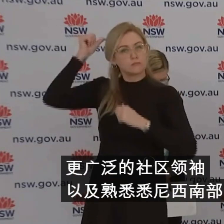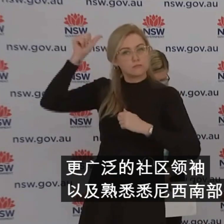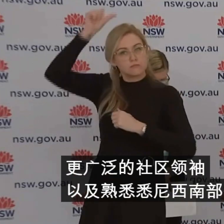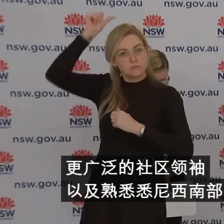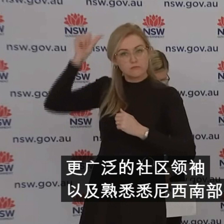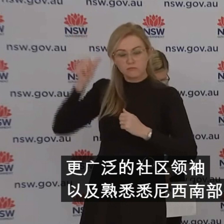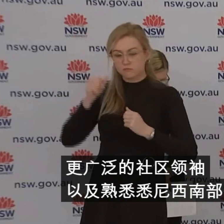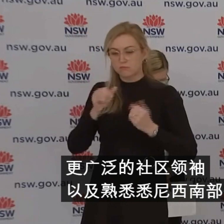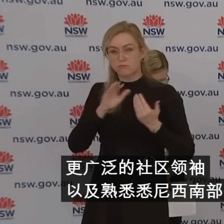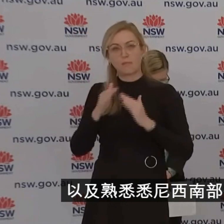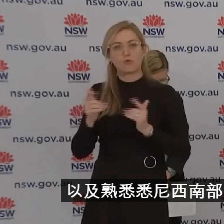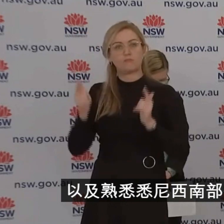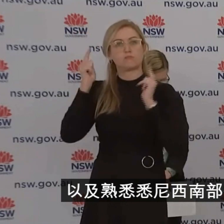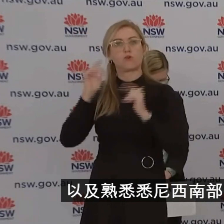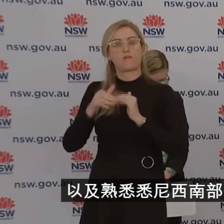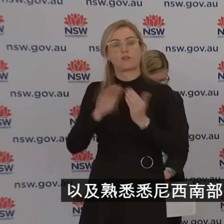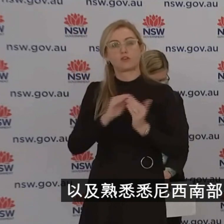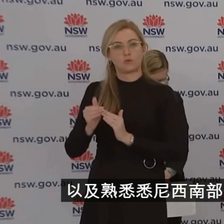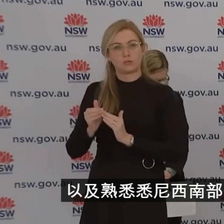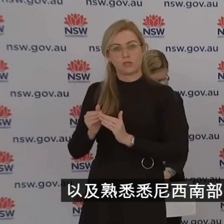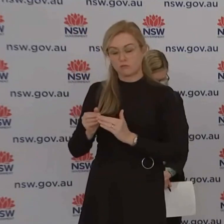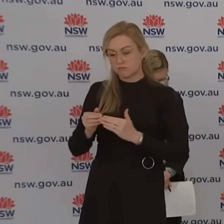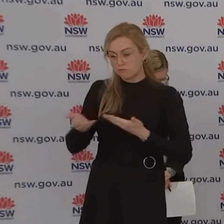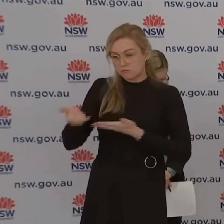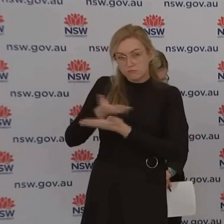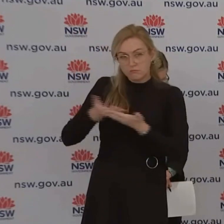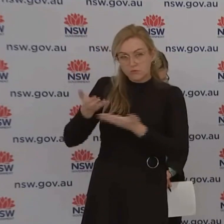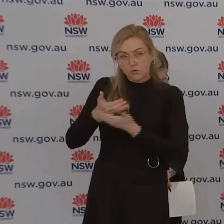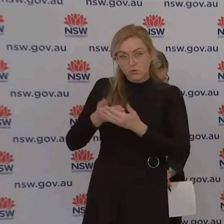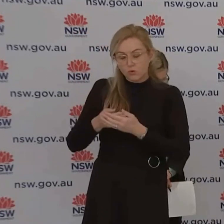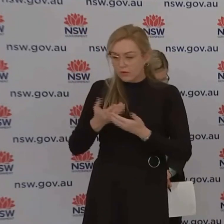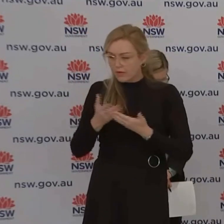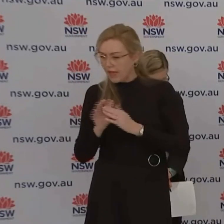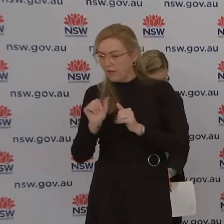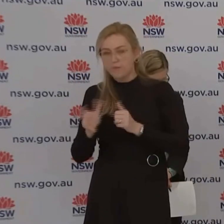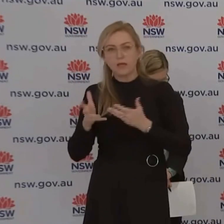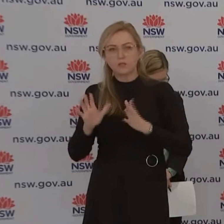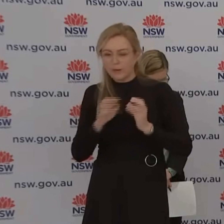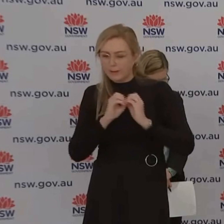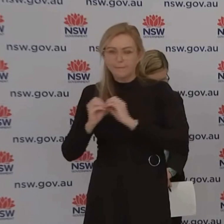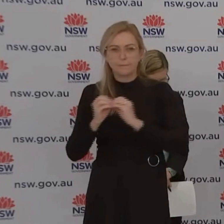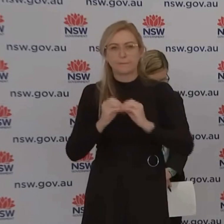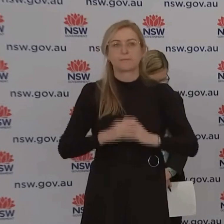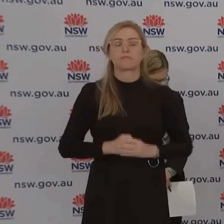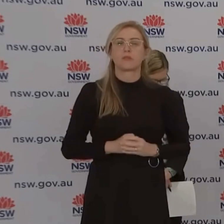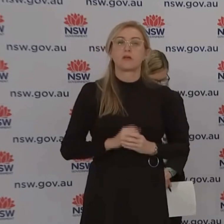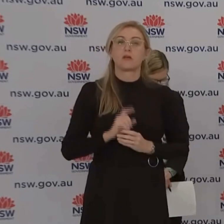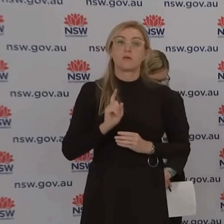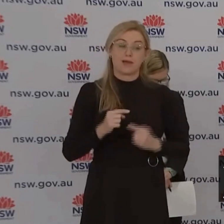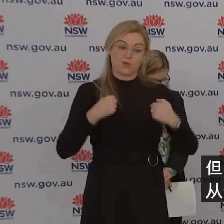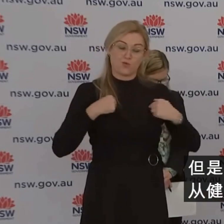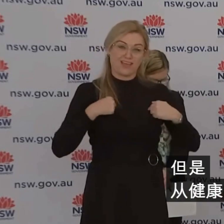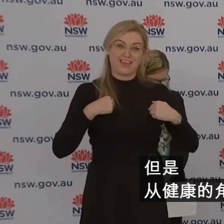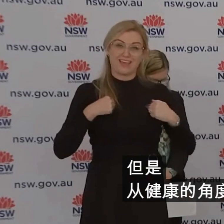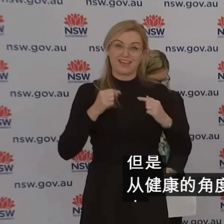and also people who are familiar with various places throughout throughout southwestern Sydney. But it's also important for us from a